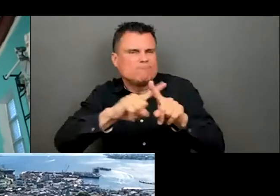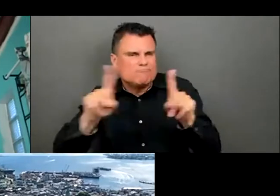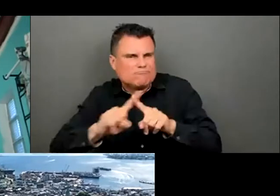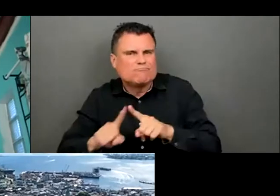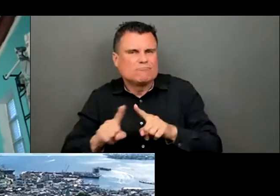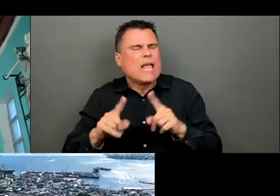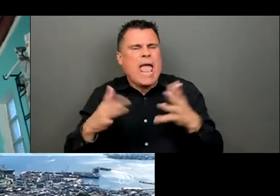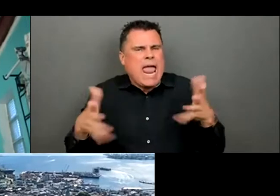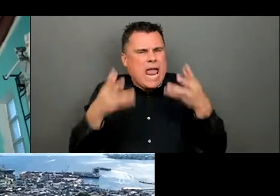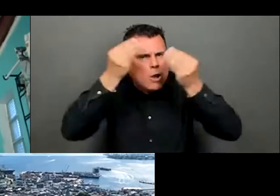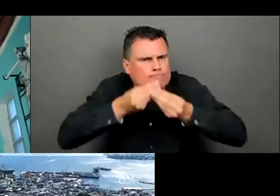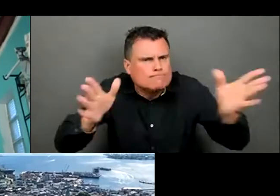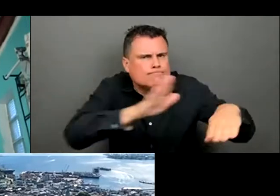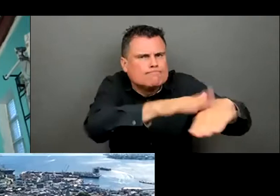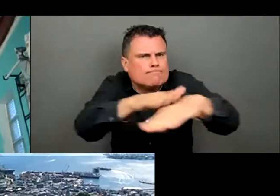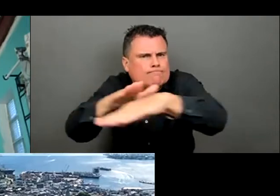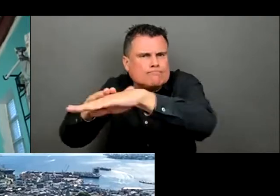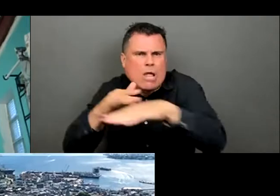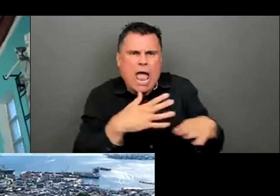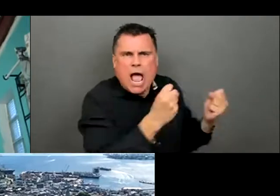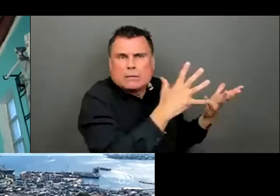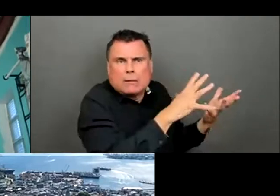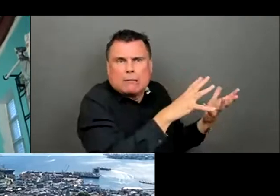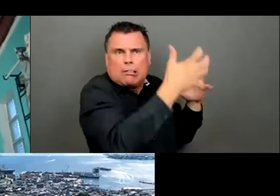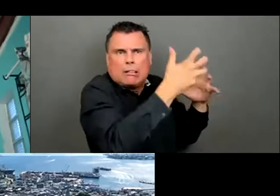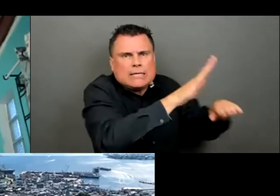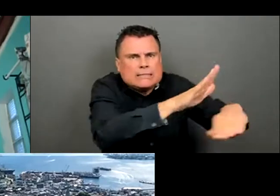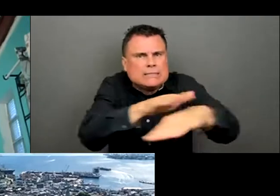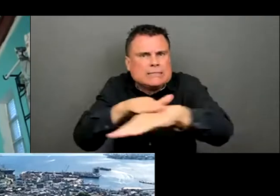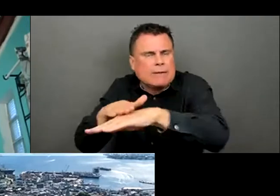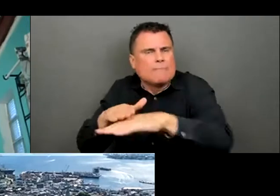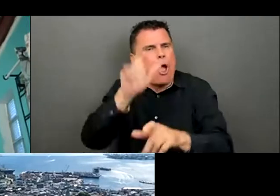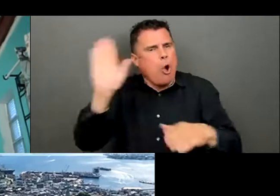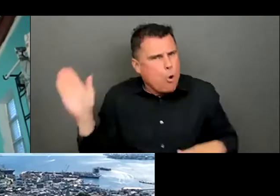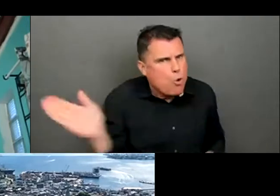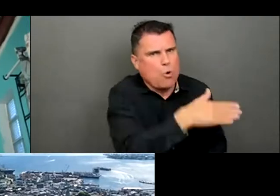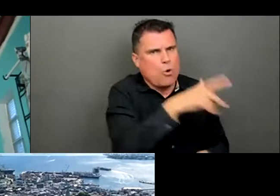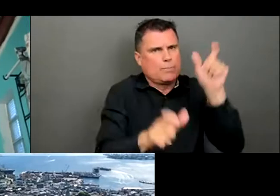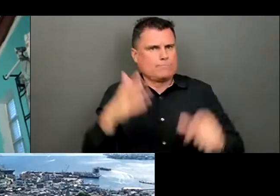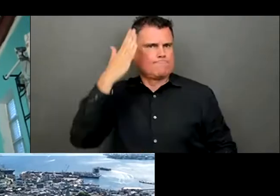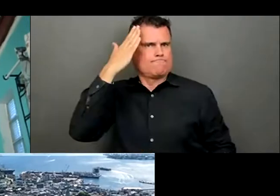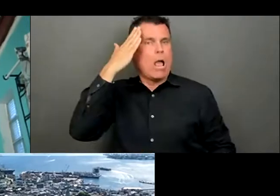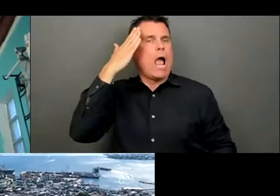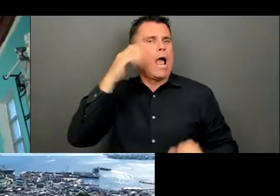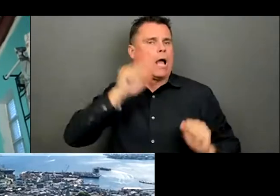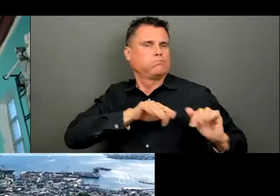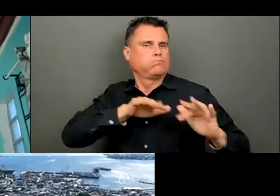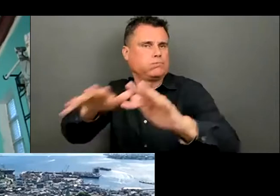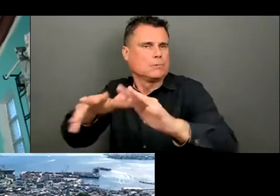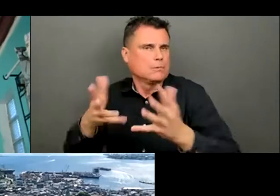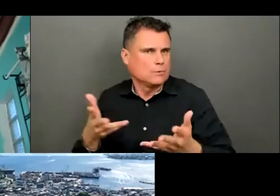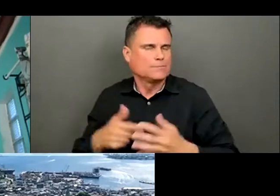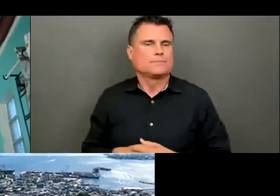and risk information reached everyone? The floor is yours, Ms. Sakurai. Thank you. Thank you